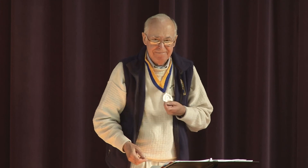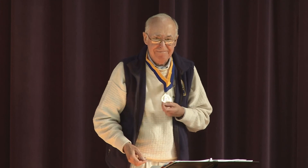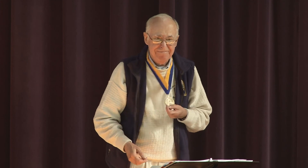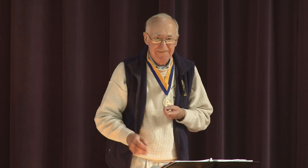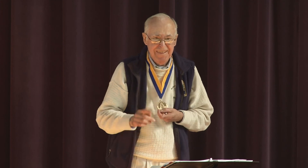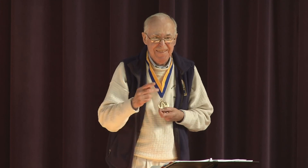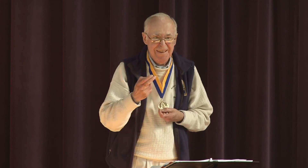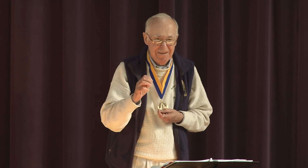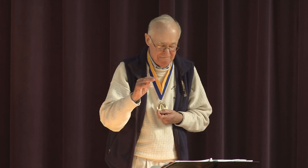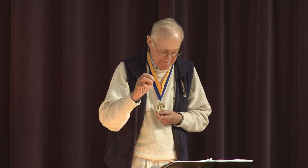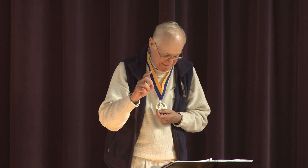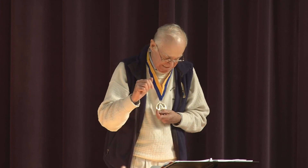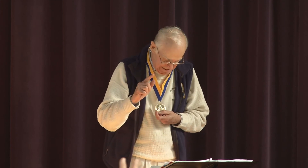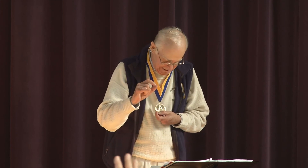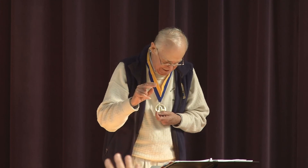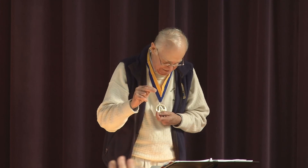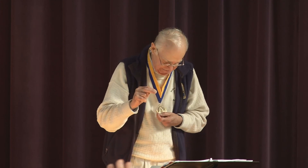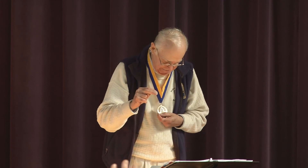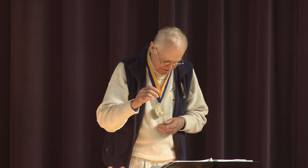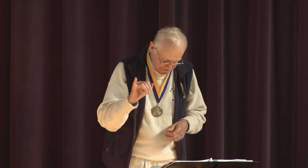honored to be receiving these medallions today.